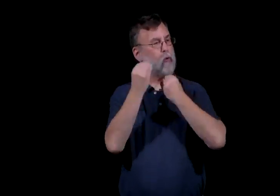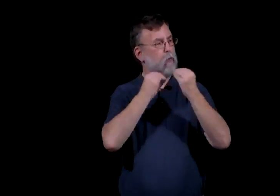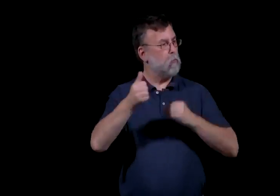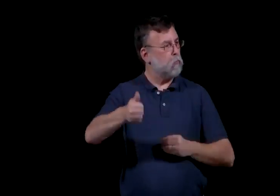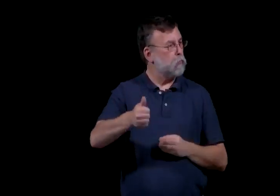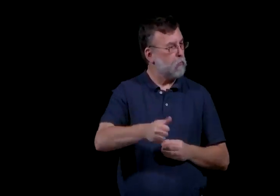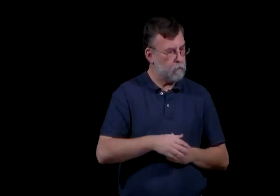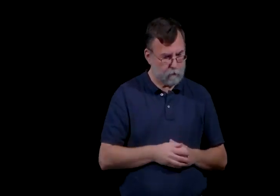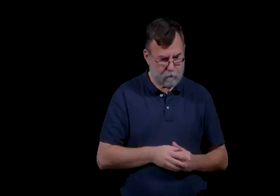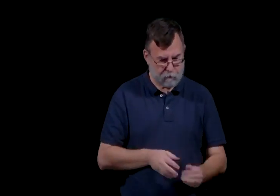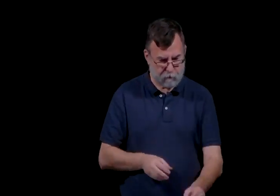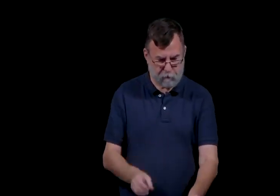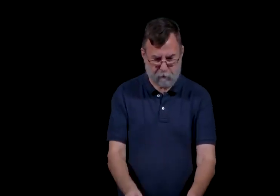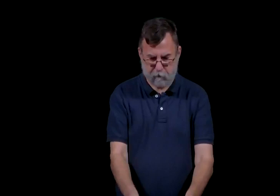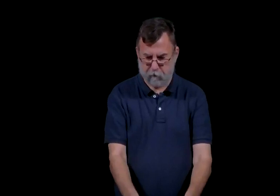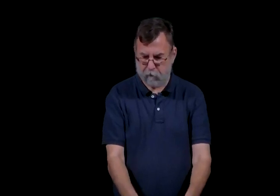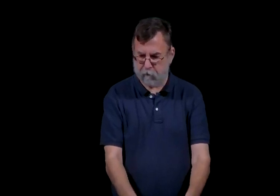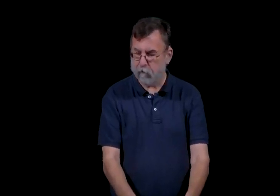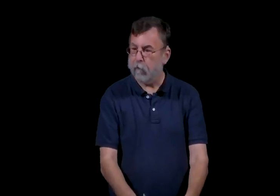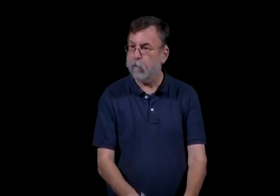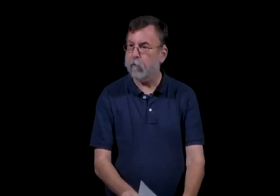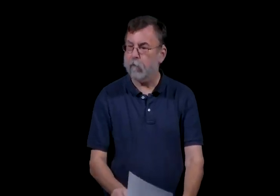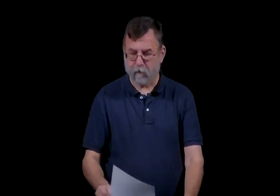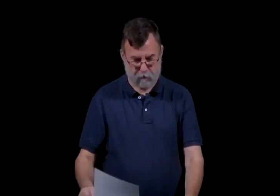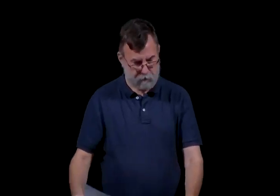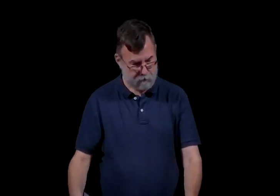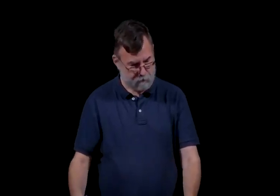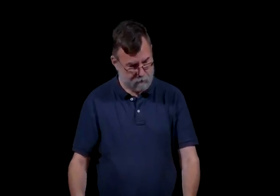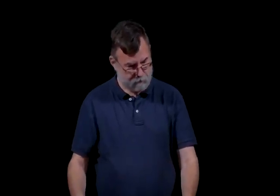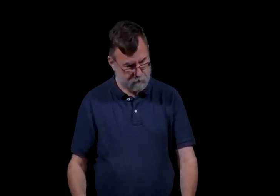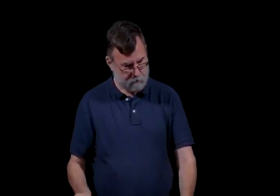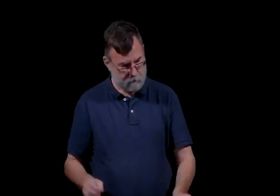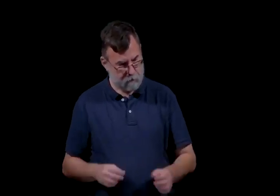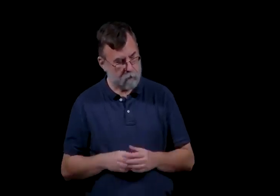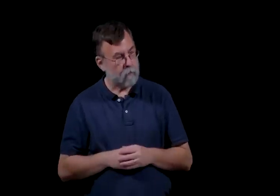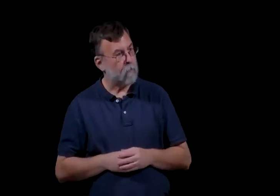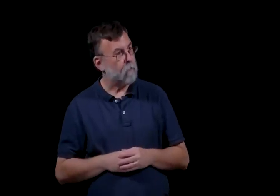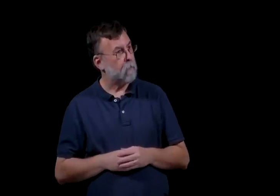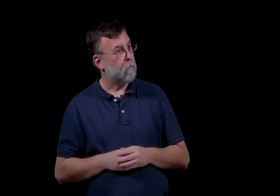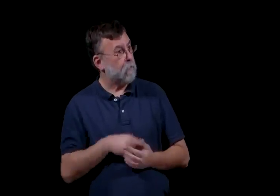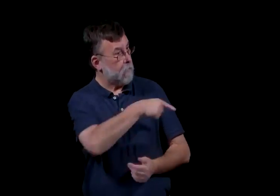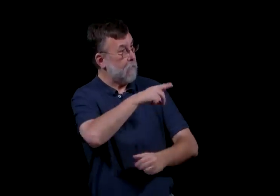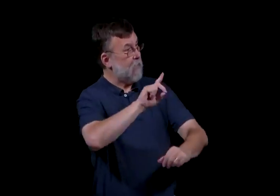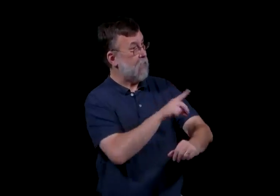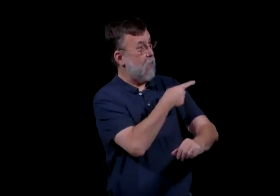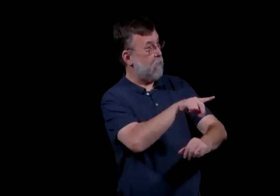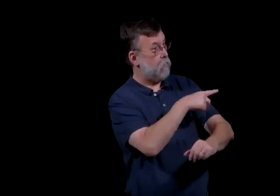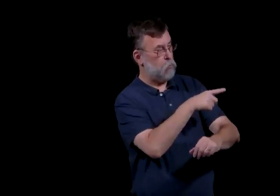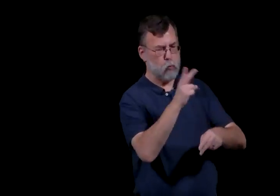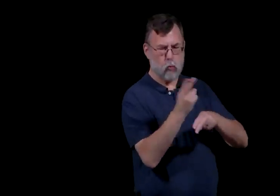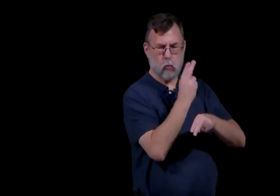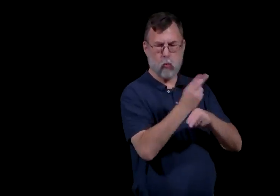So you can clean up. I provide you a place of rest and a place to eat.